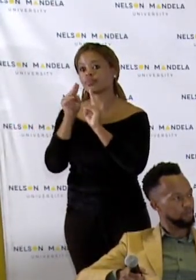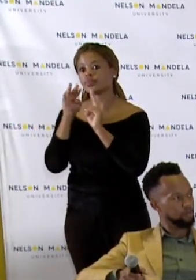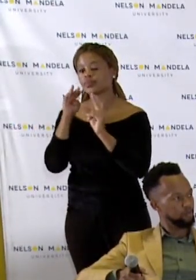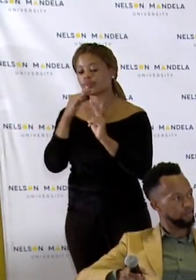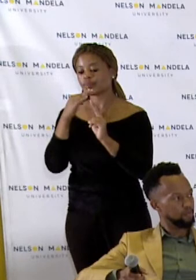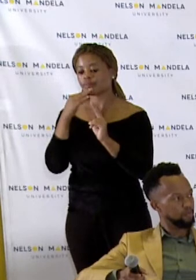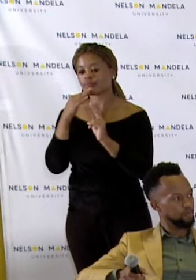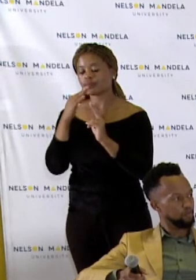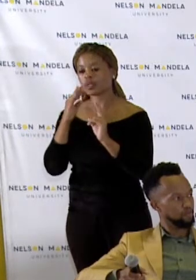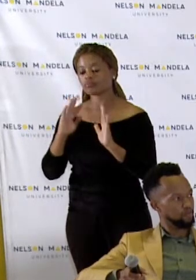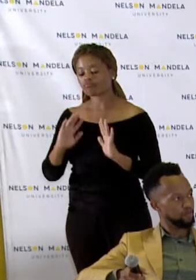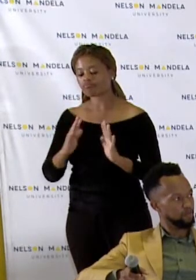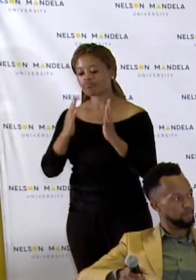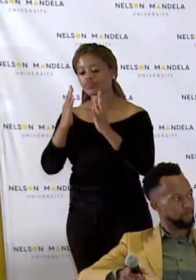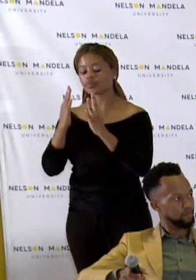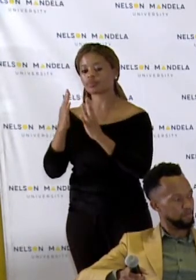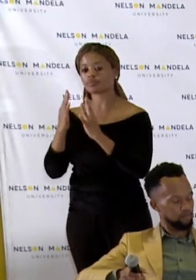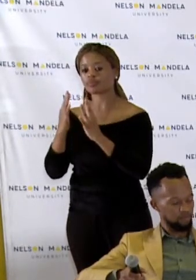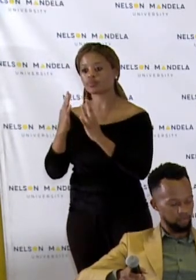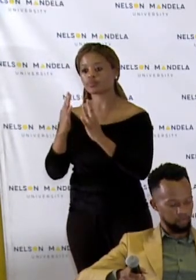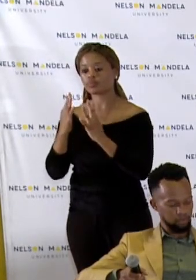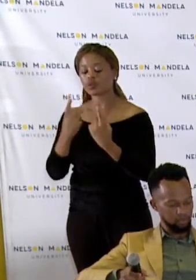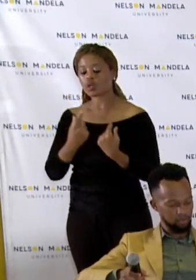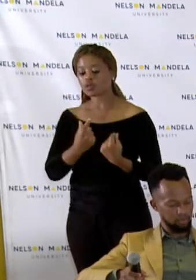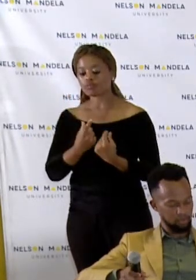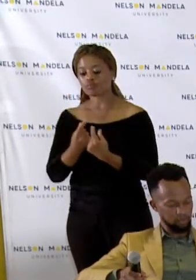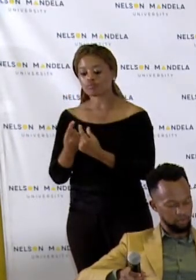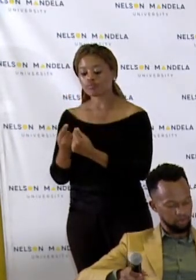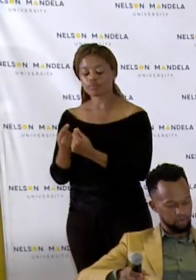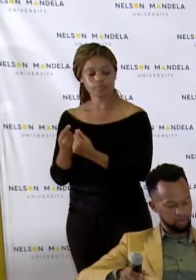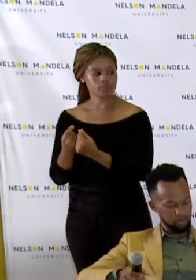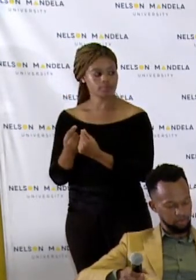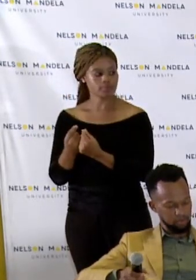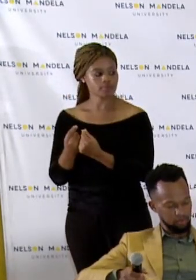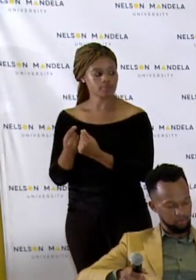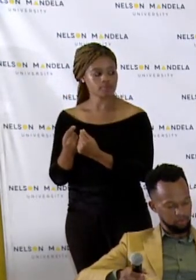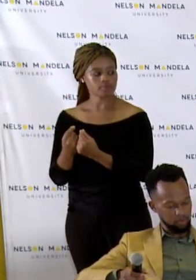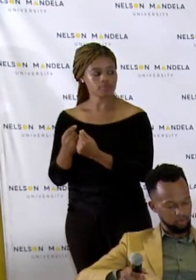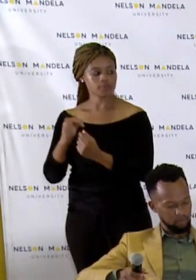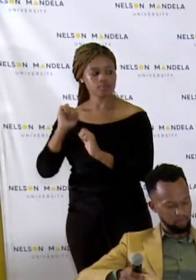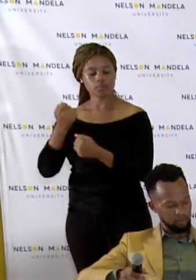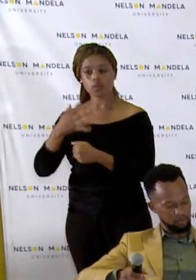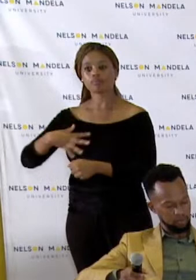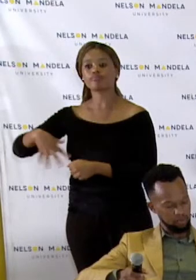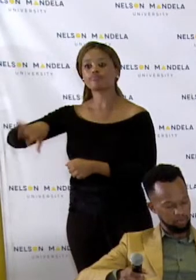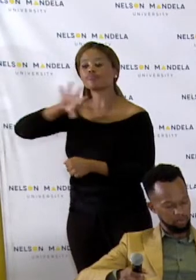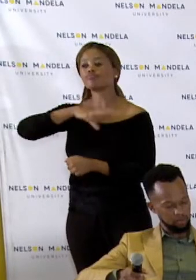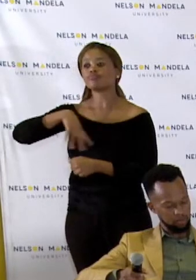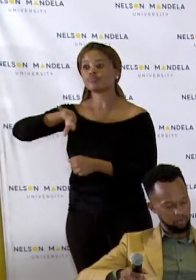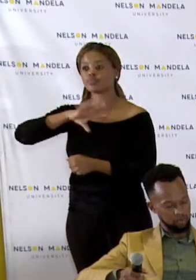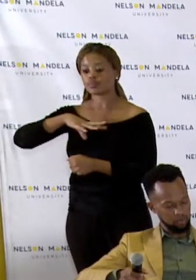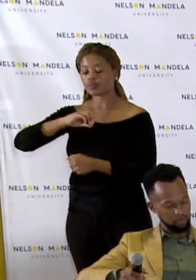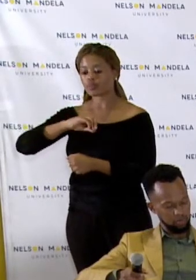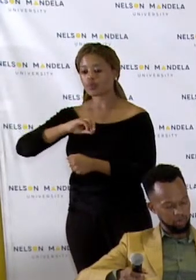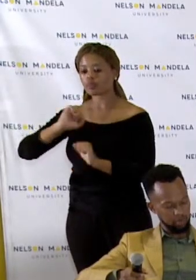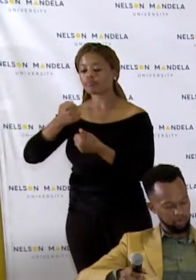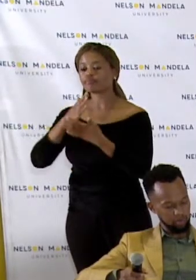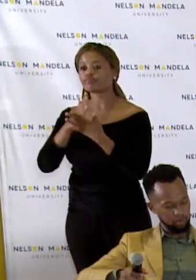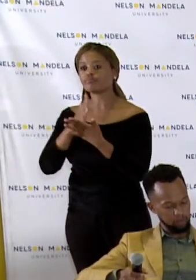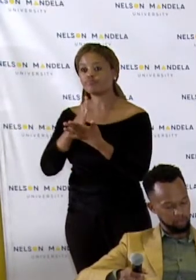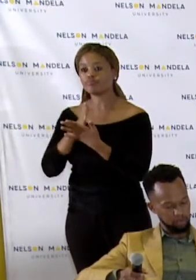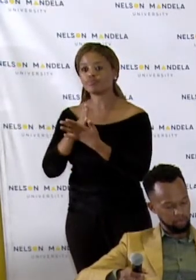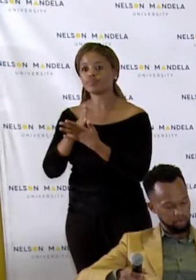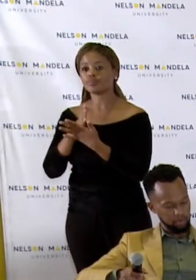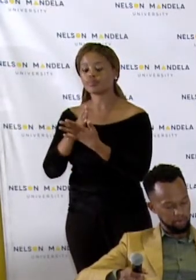a commendable tool that you've put in place, and I hope all of us will make our various efforts to make sure that it